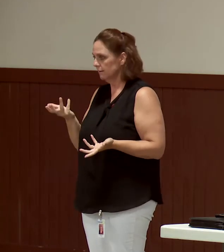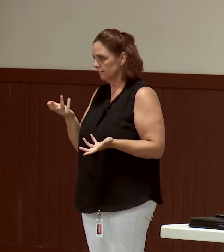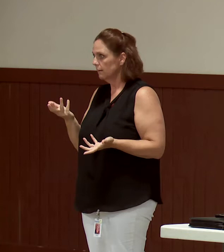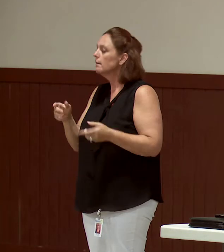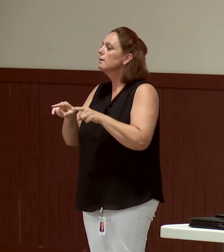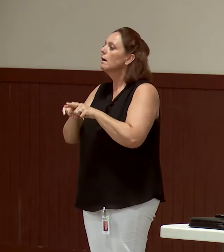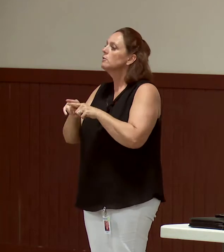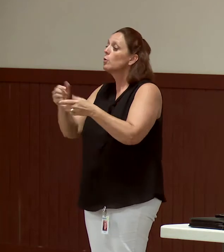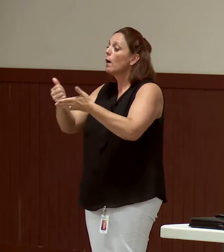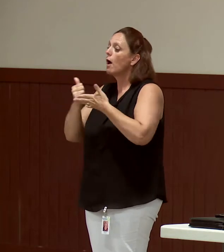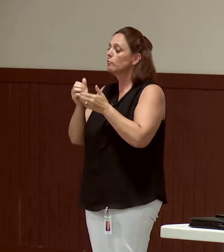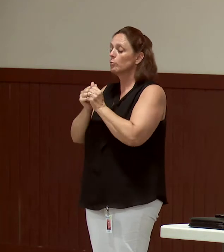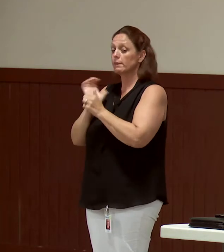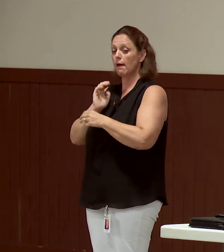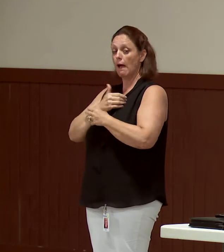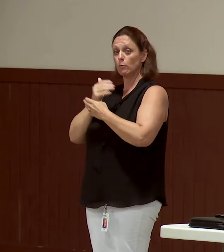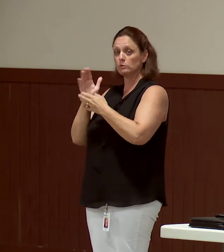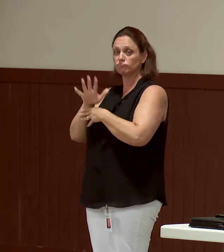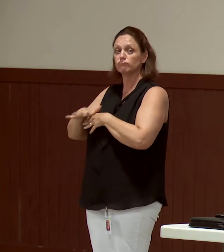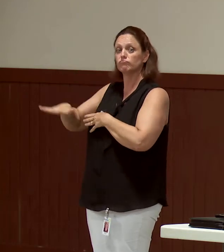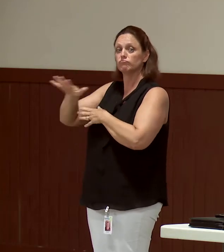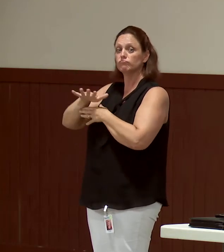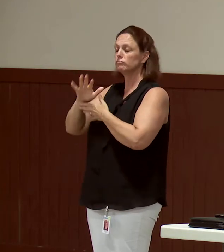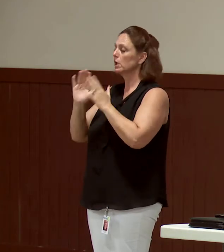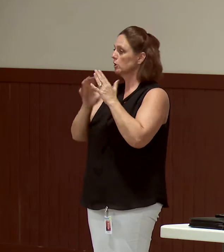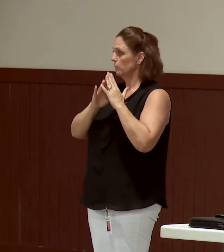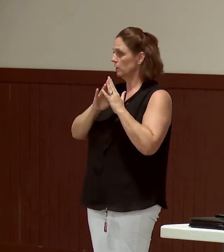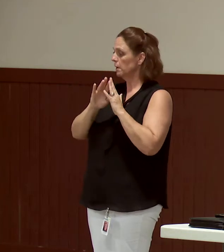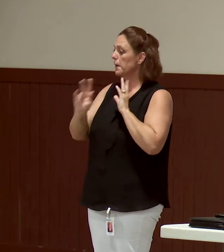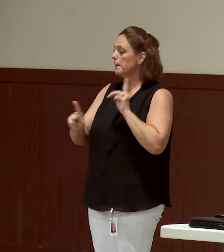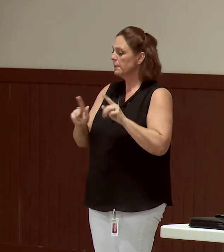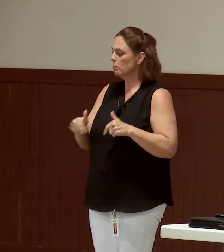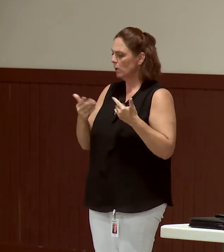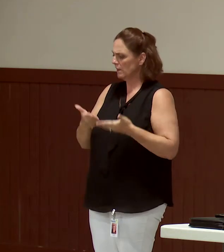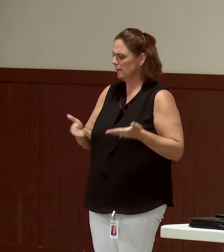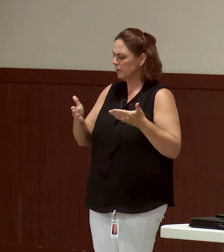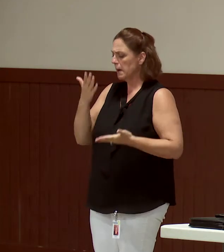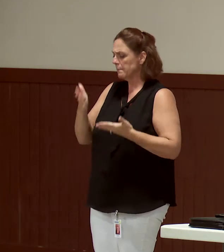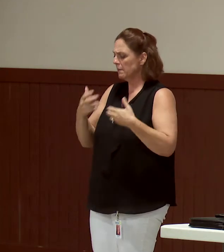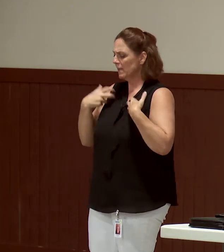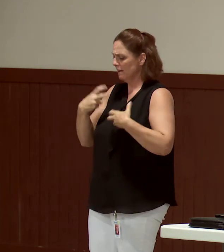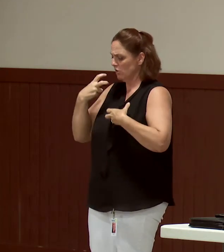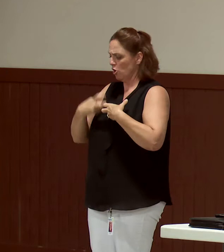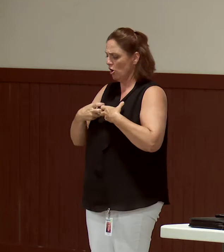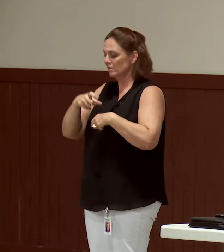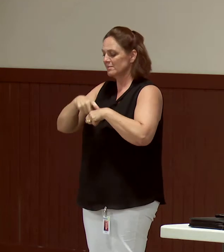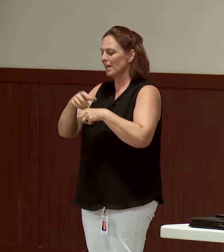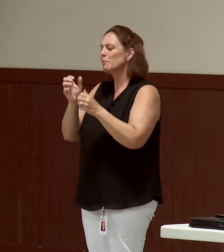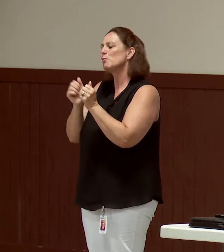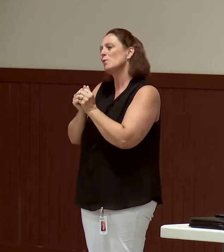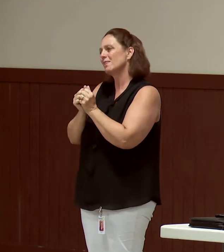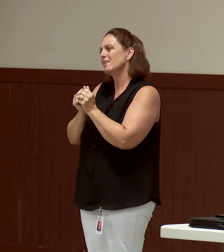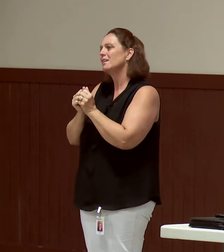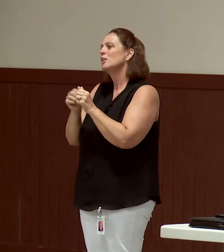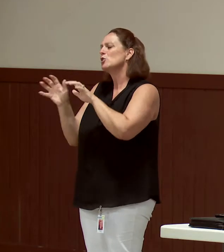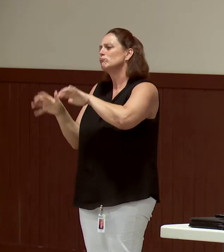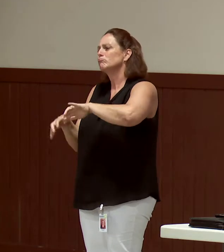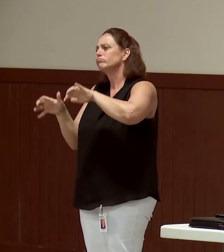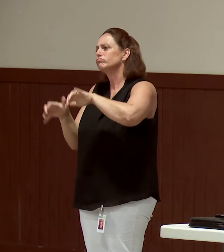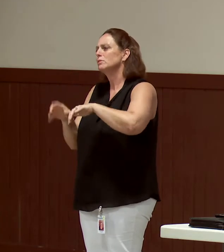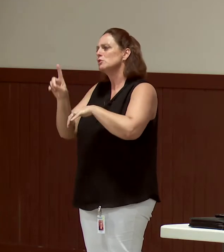especially helpful in our community because residents who may have had a financial hardship due to derecho can now qualify for this assistance as